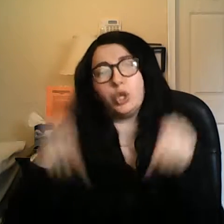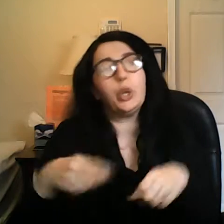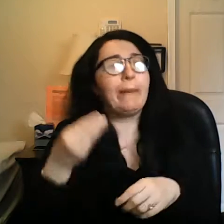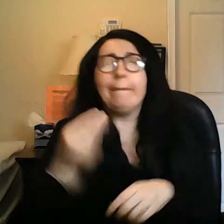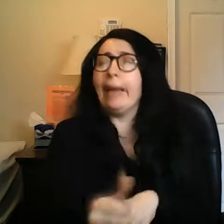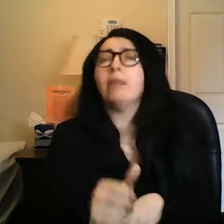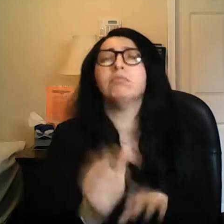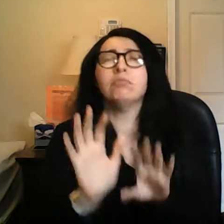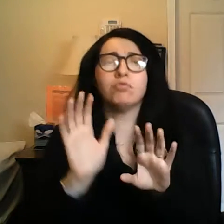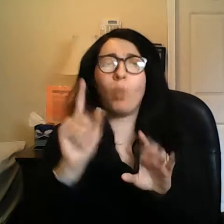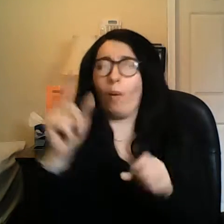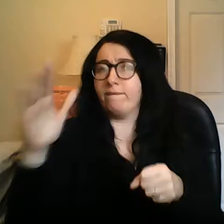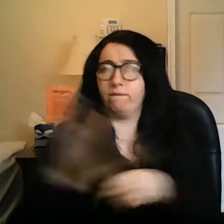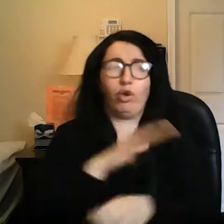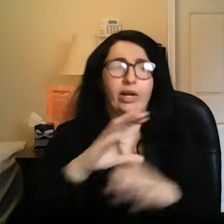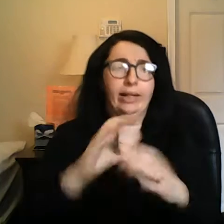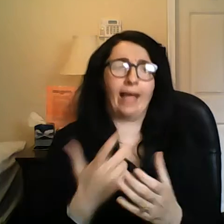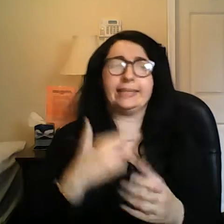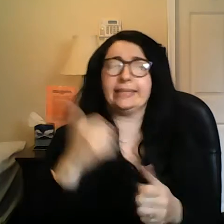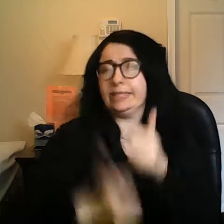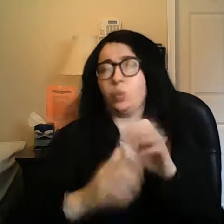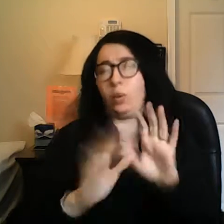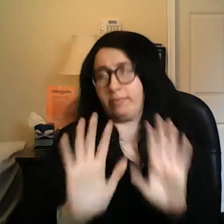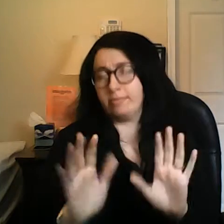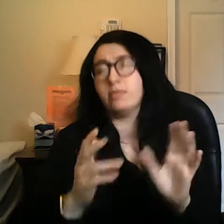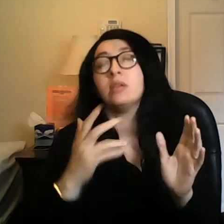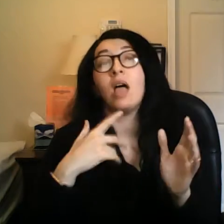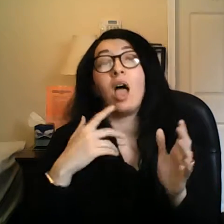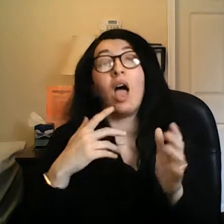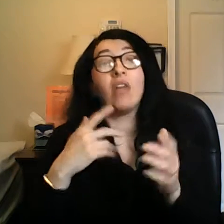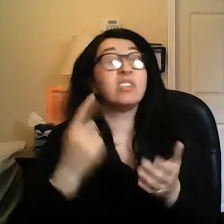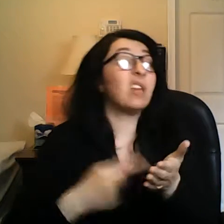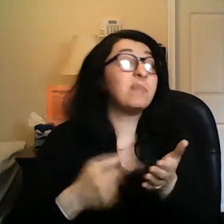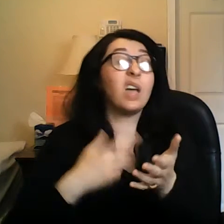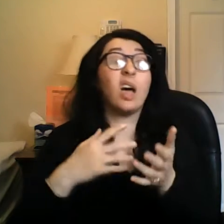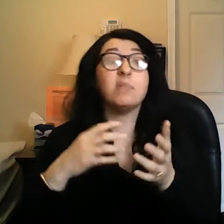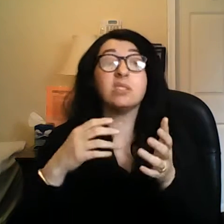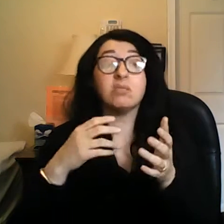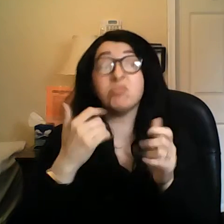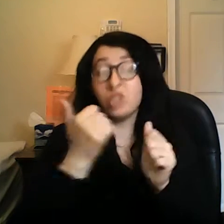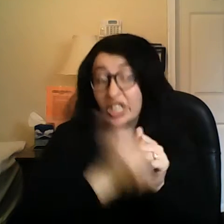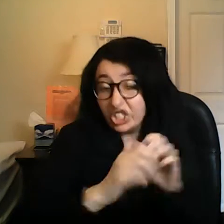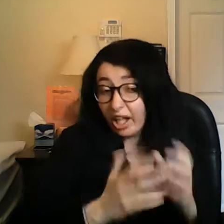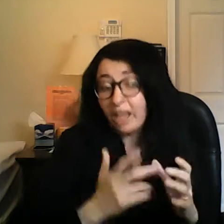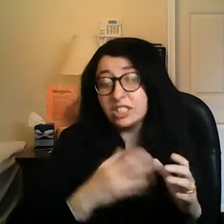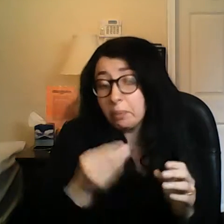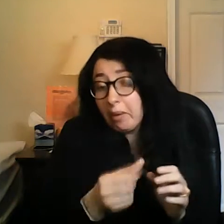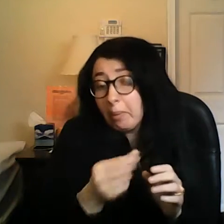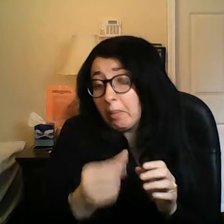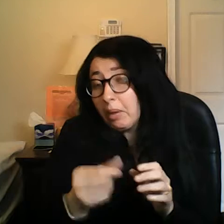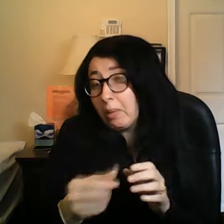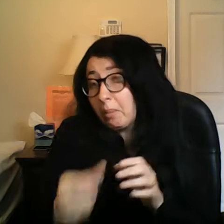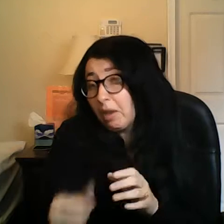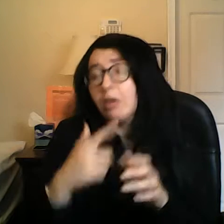for each class. Sometimes they offer per class payment, and sometimes you can do like a several week bundle. So that's a